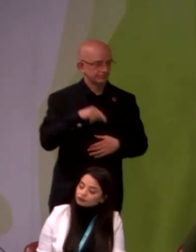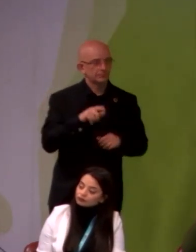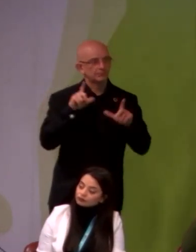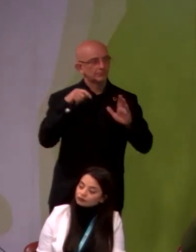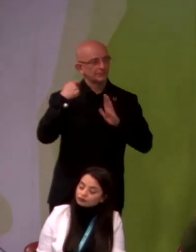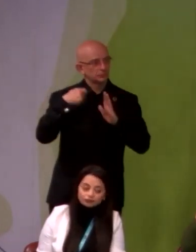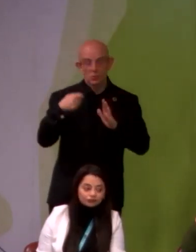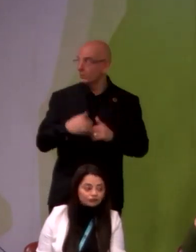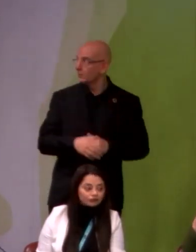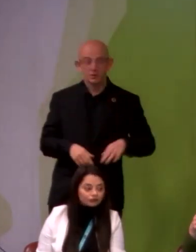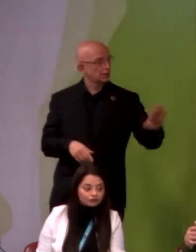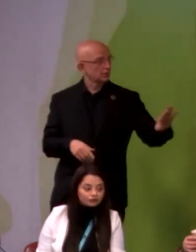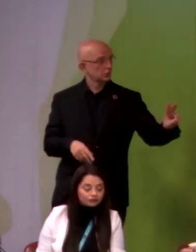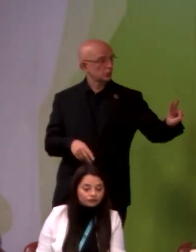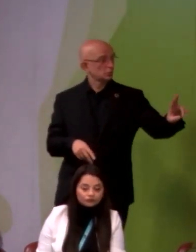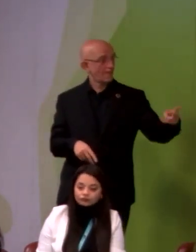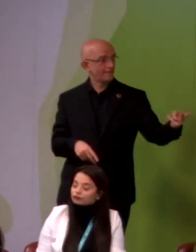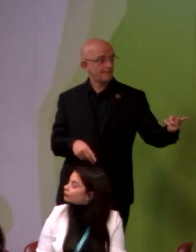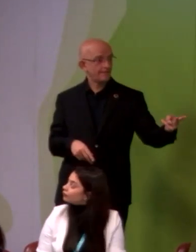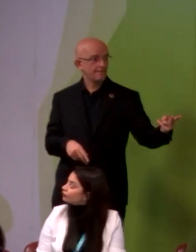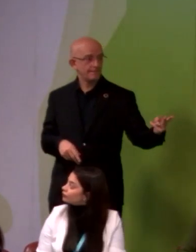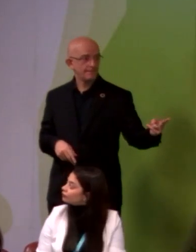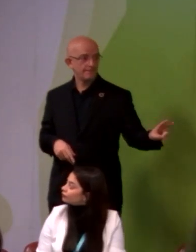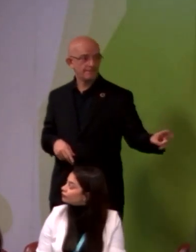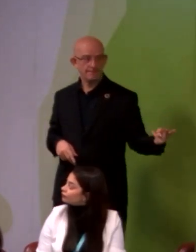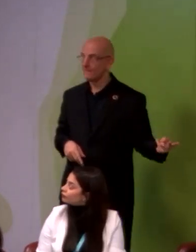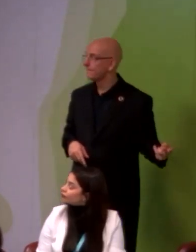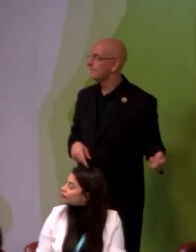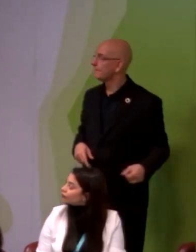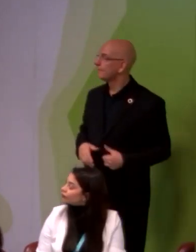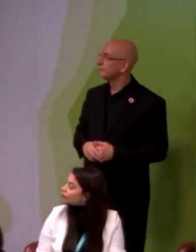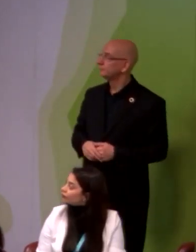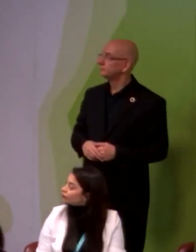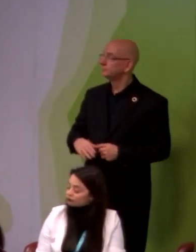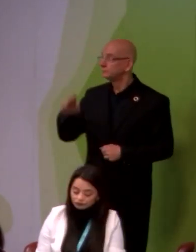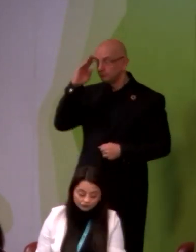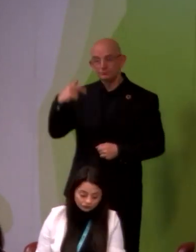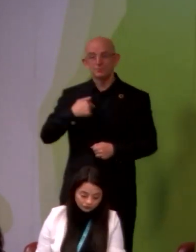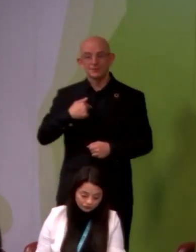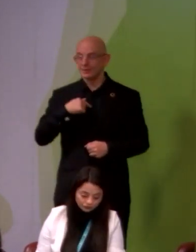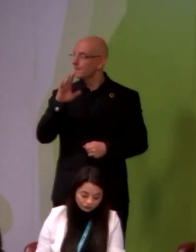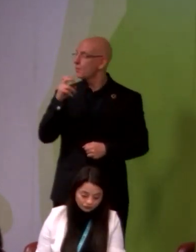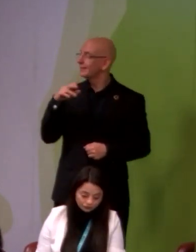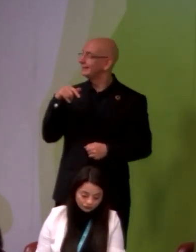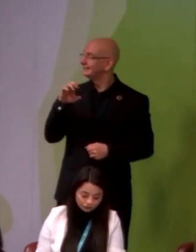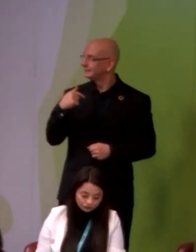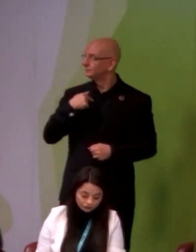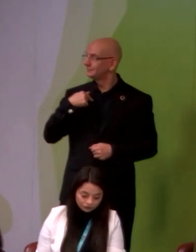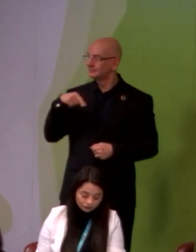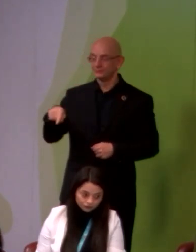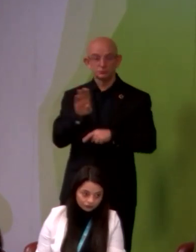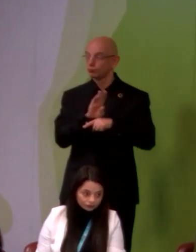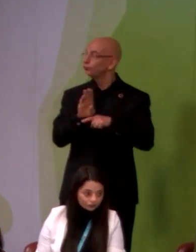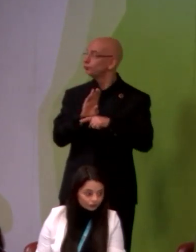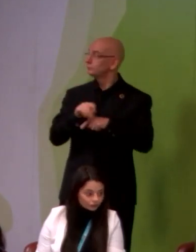Bonjour à tous. Je m'appelle Bernice Nsengiumva. Je suis une fille burundaise vivant